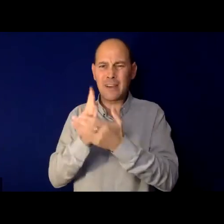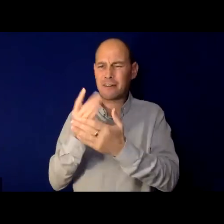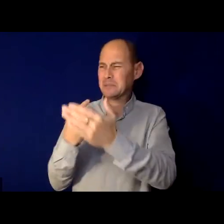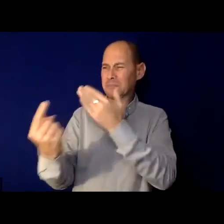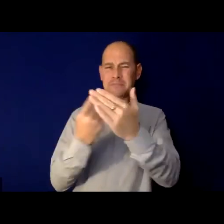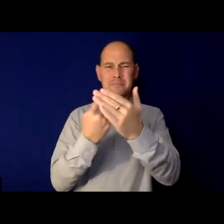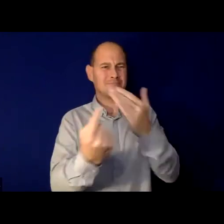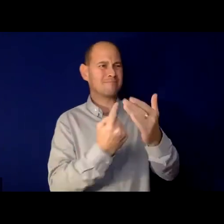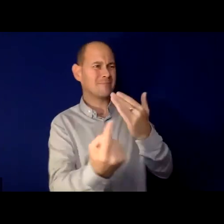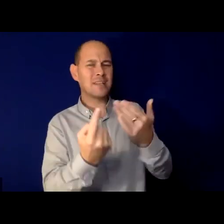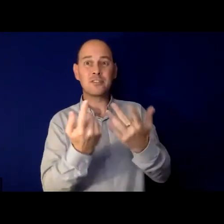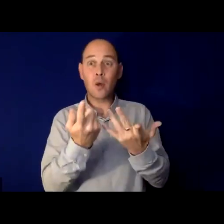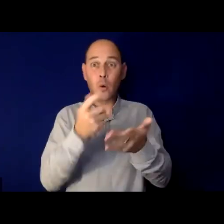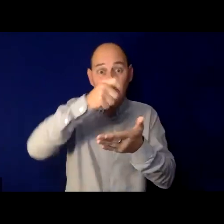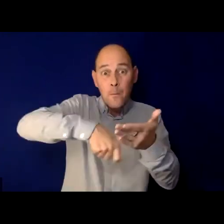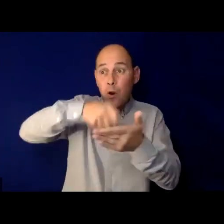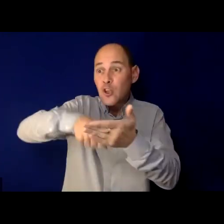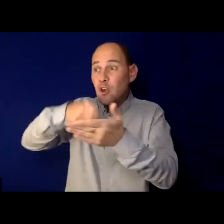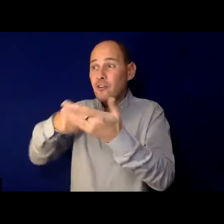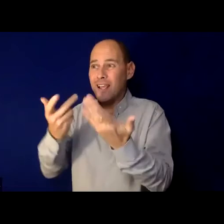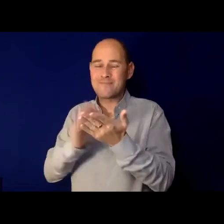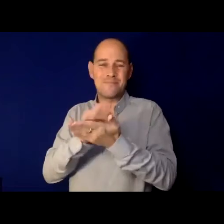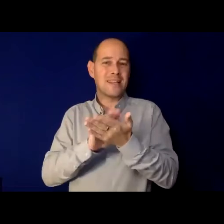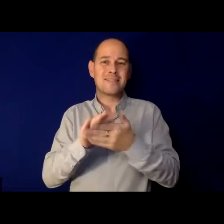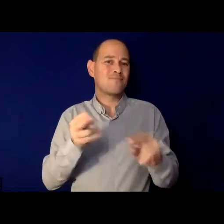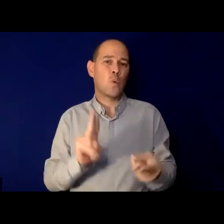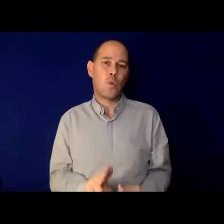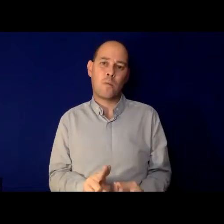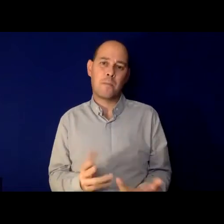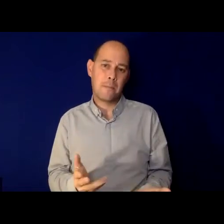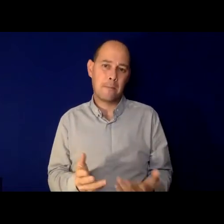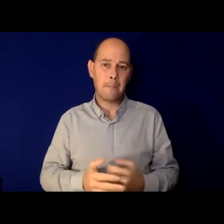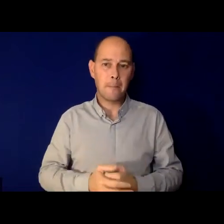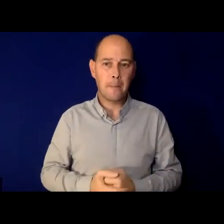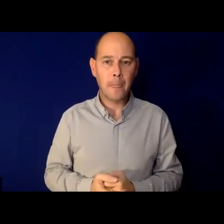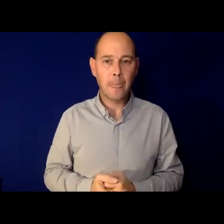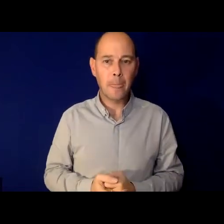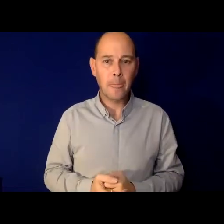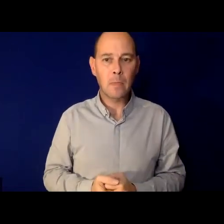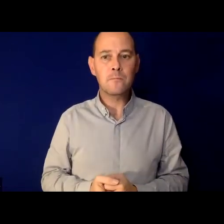for 80 products is very minimal. In line with the human resource